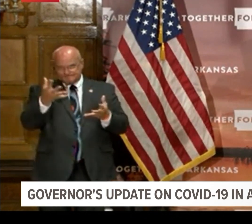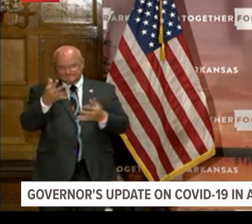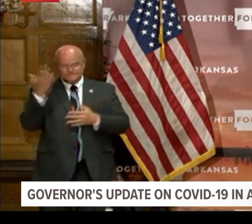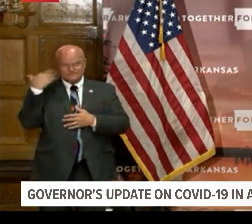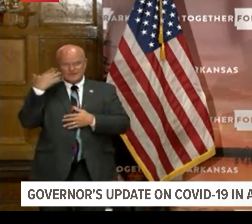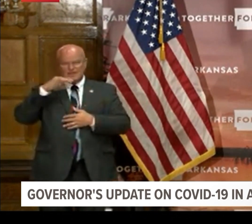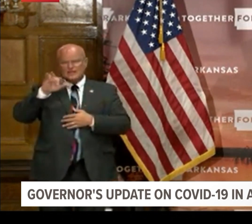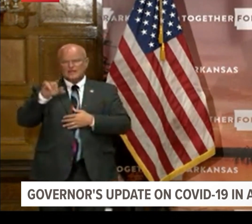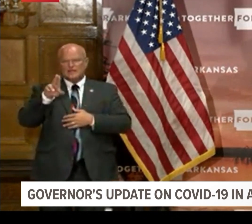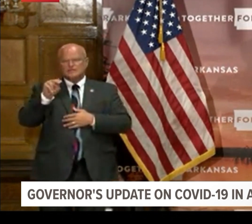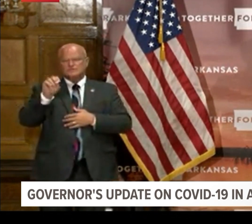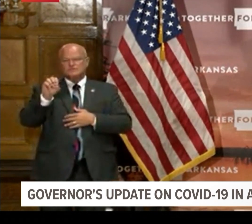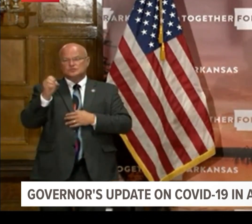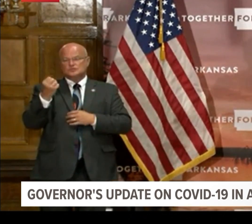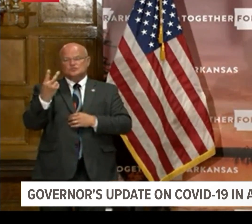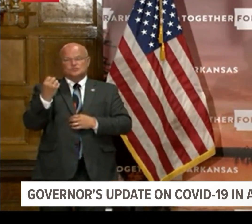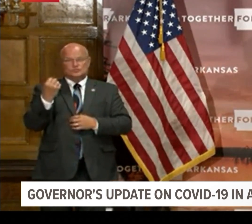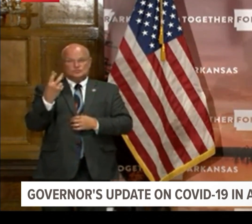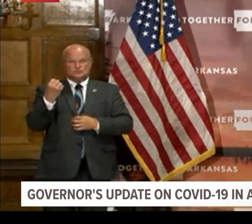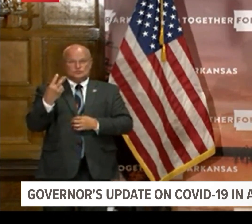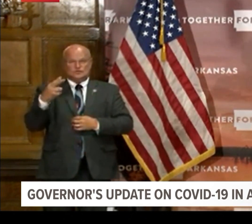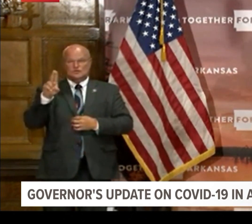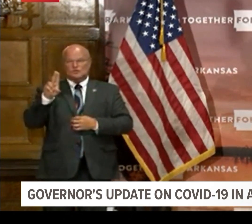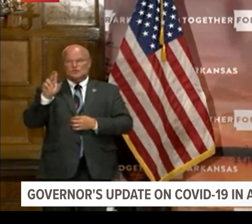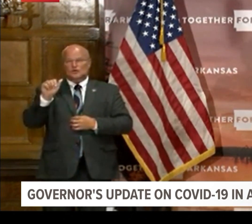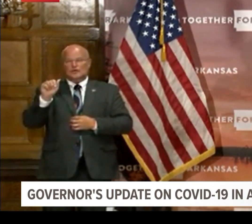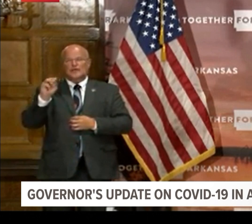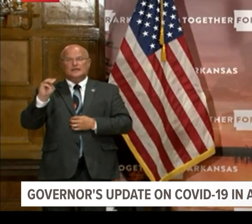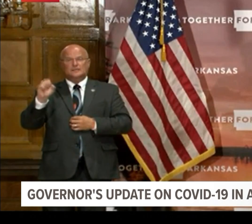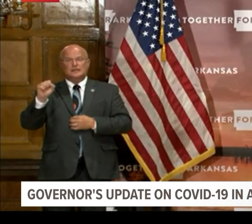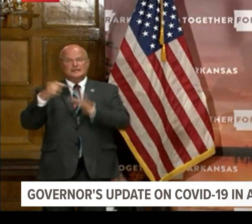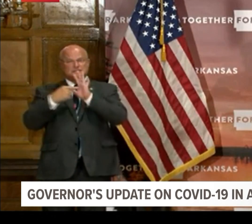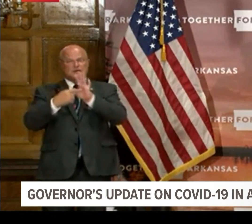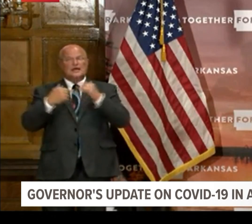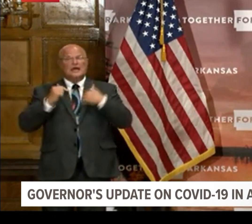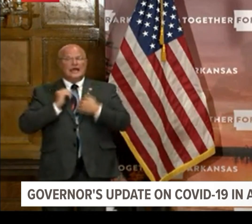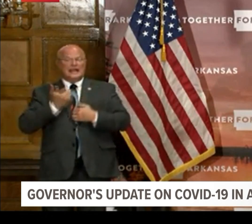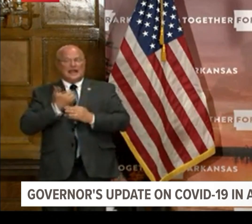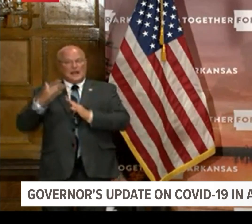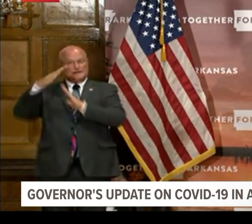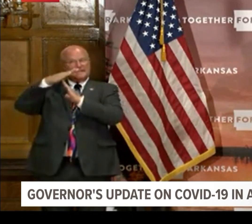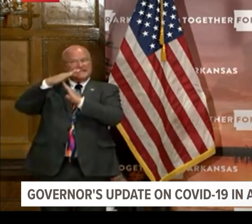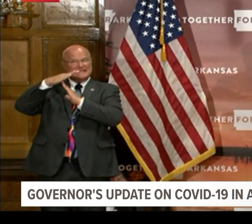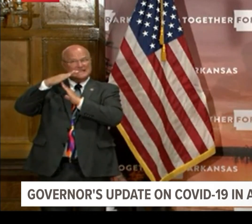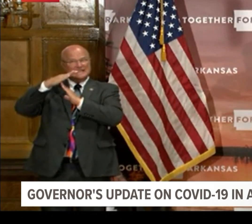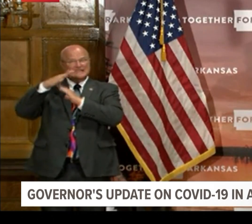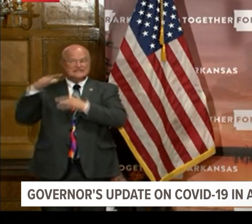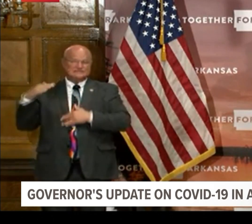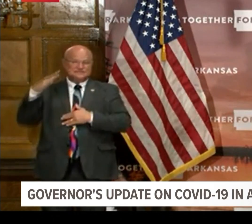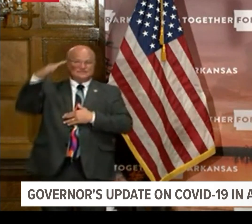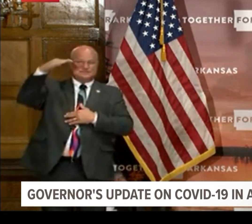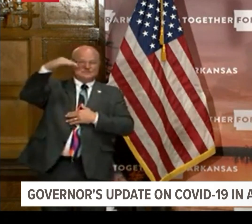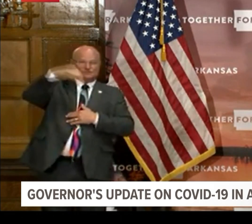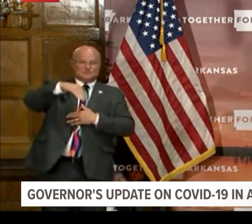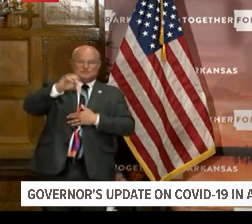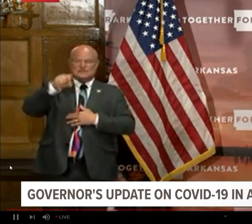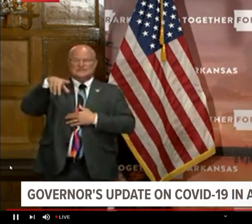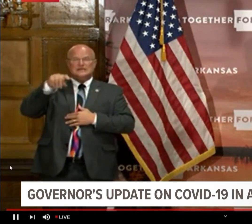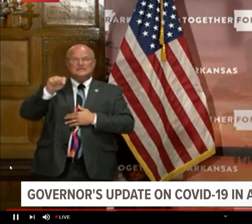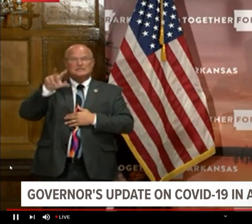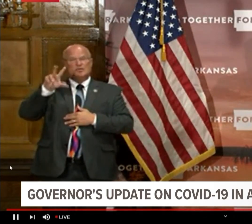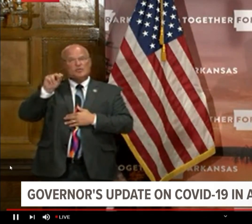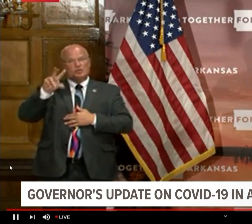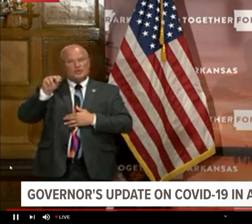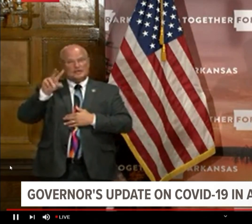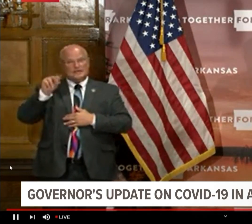June 12th, the June 12th UAMS model had our peak of cases being on September